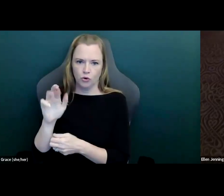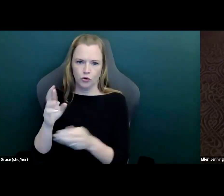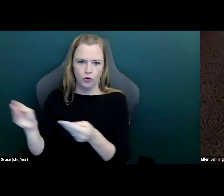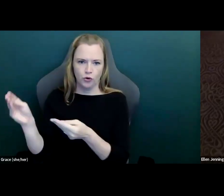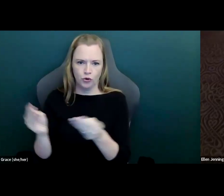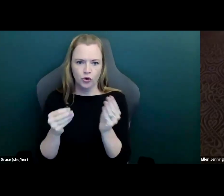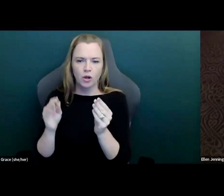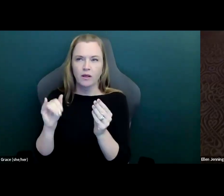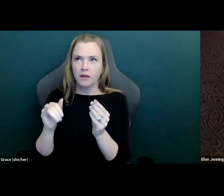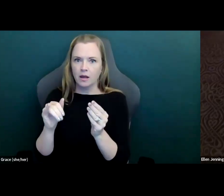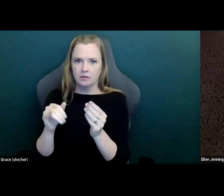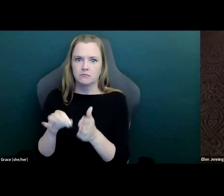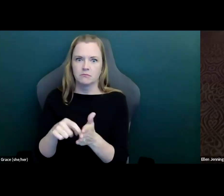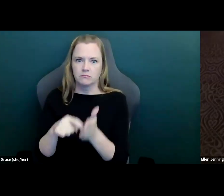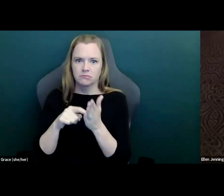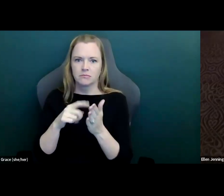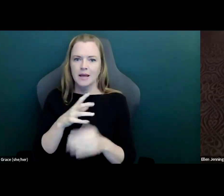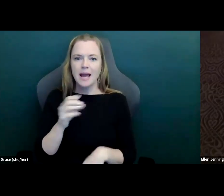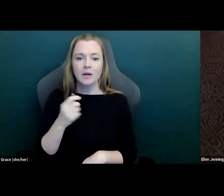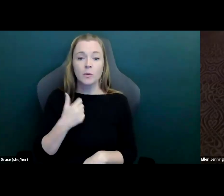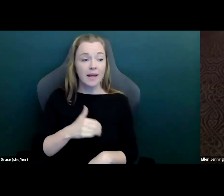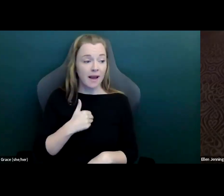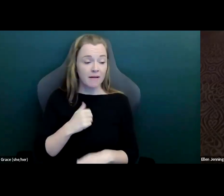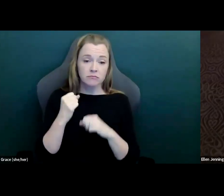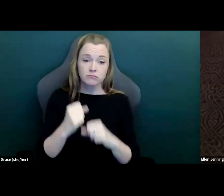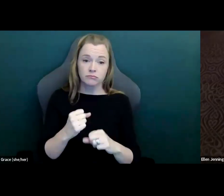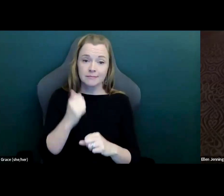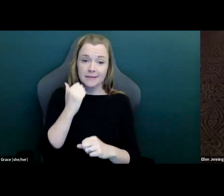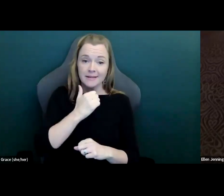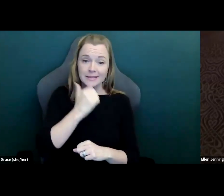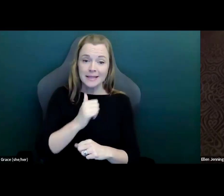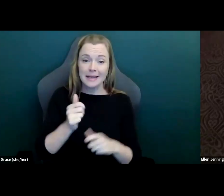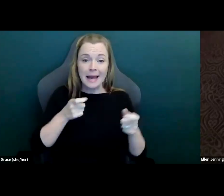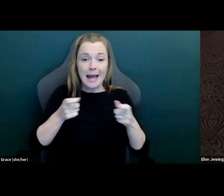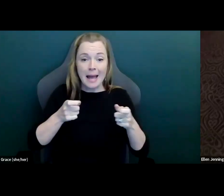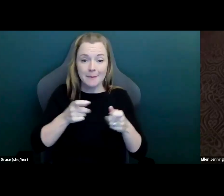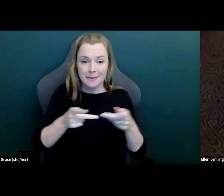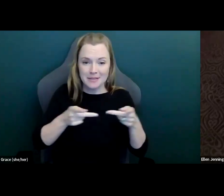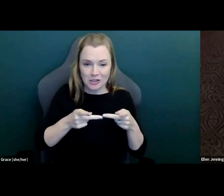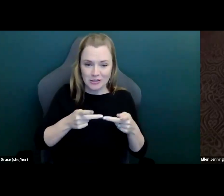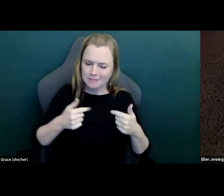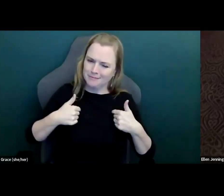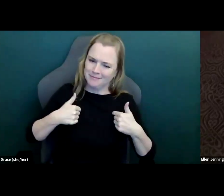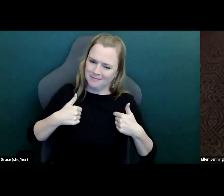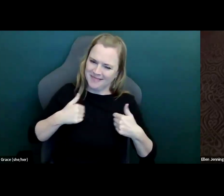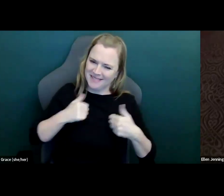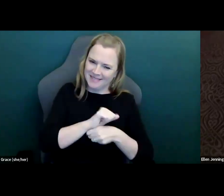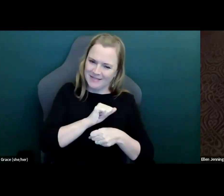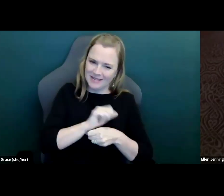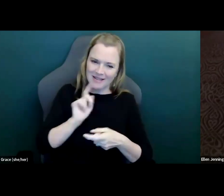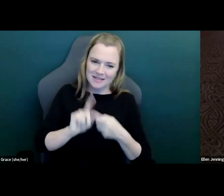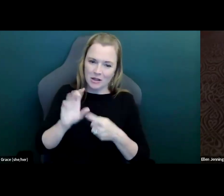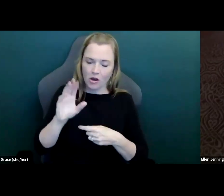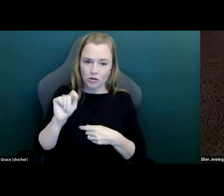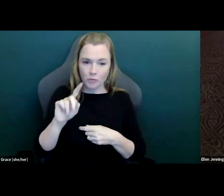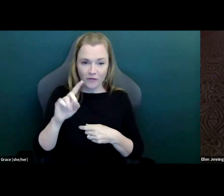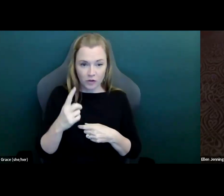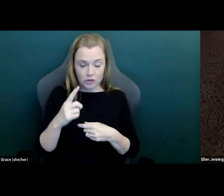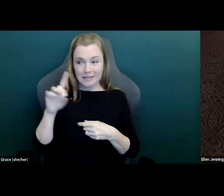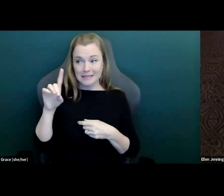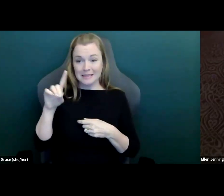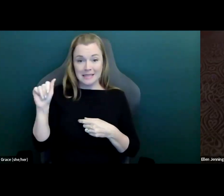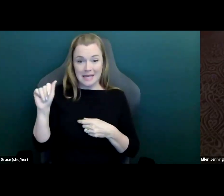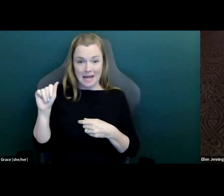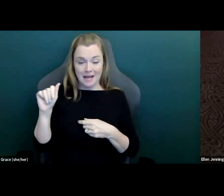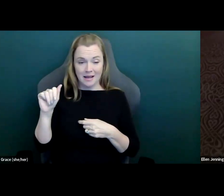And we had a robust day-to-day admin position filled by me until October 1st of this year, when the DDA